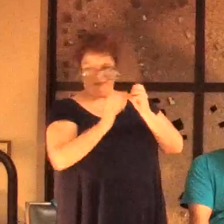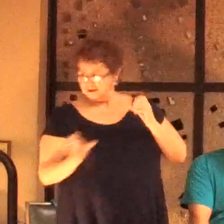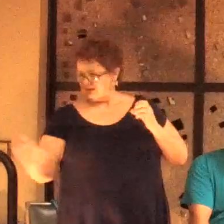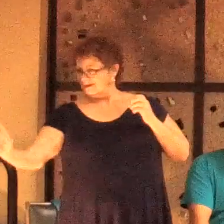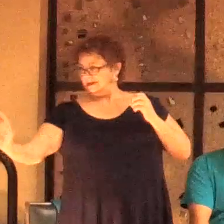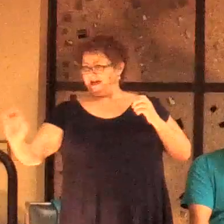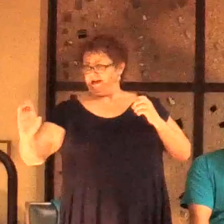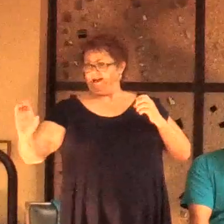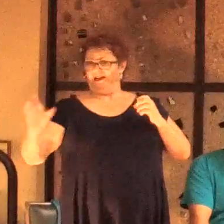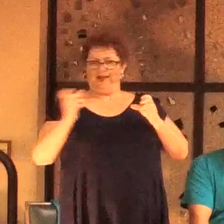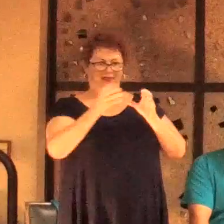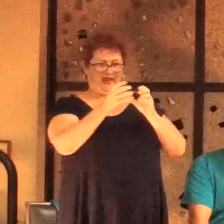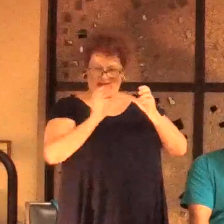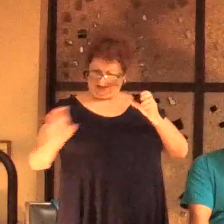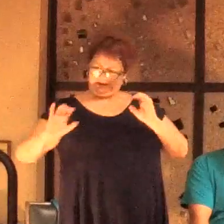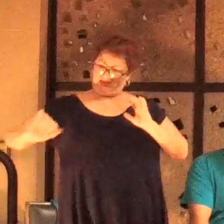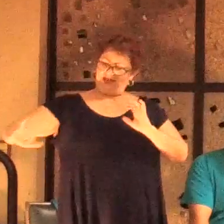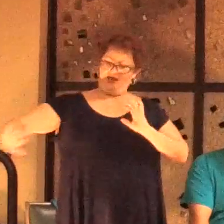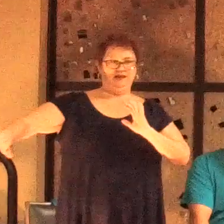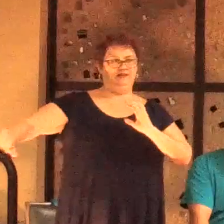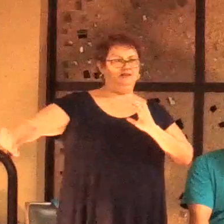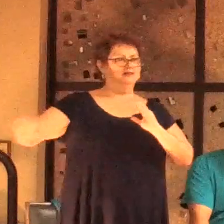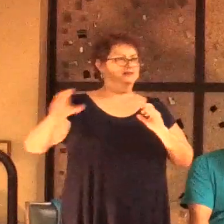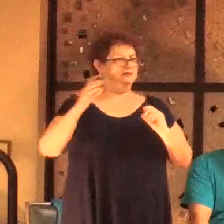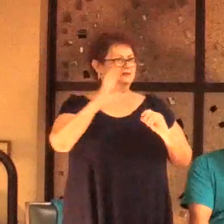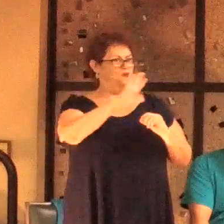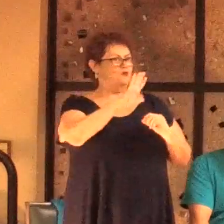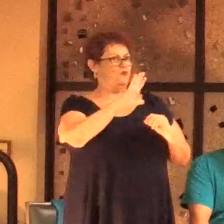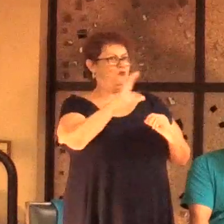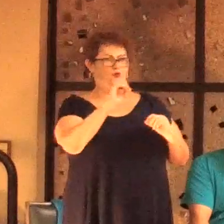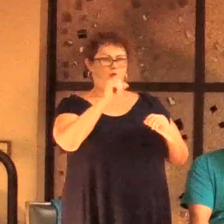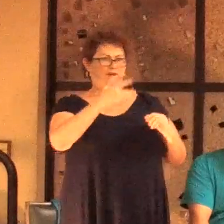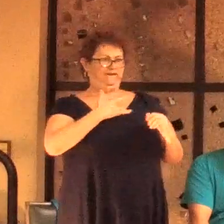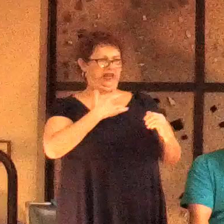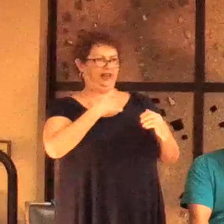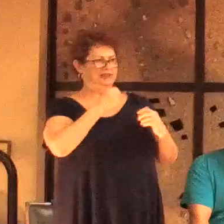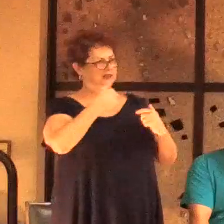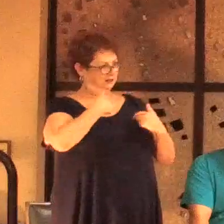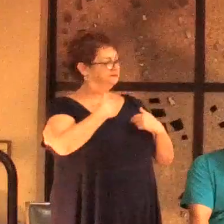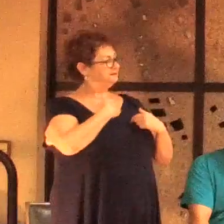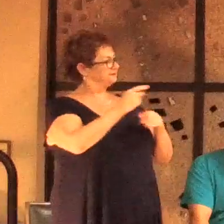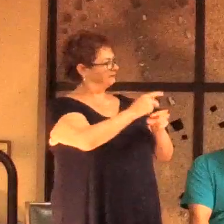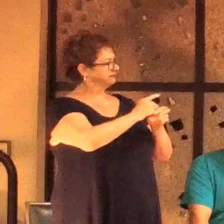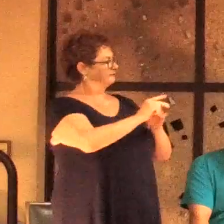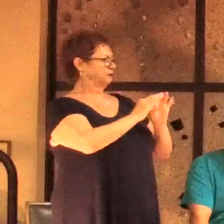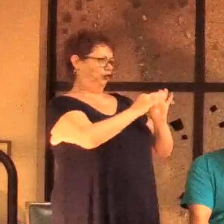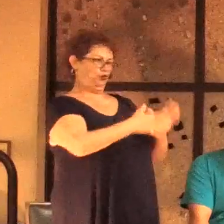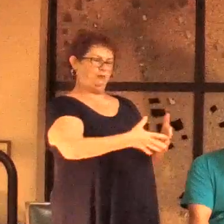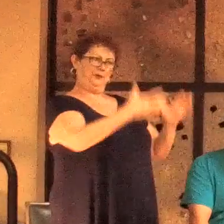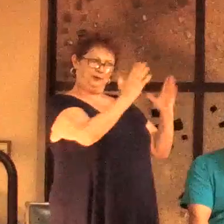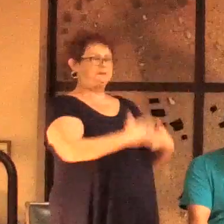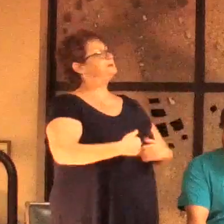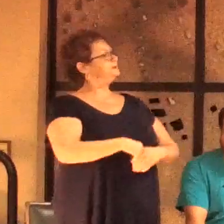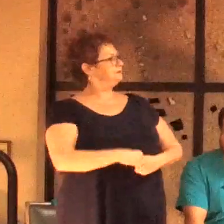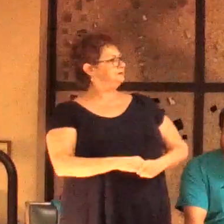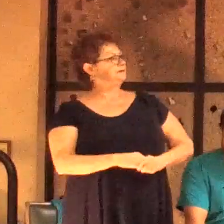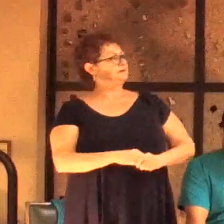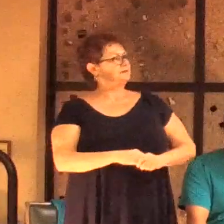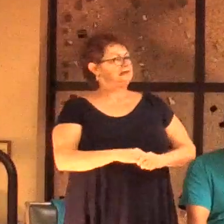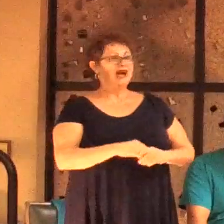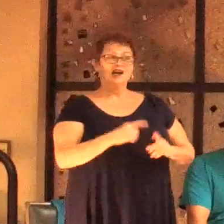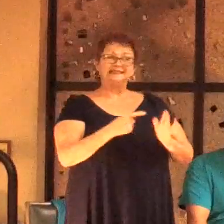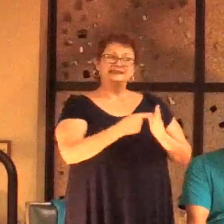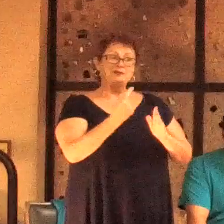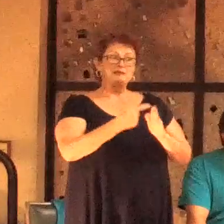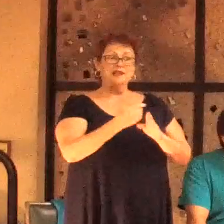When I was young, we set aside part of us that was our CODA feelings. We had to be interpreters and